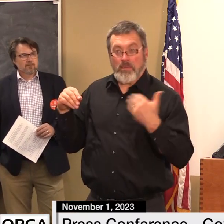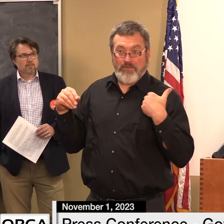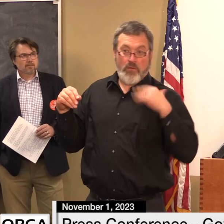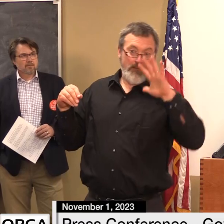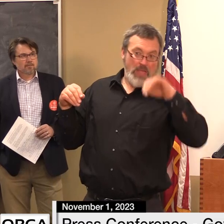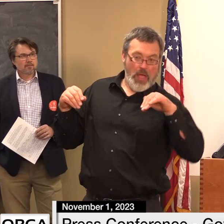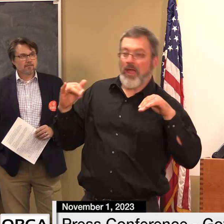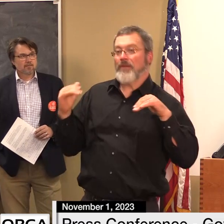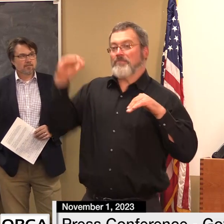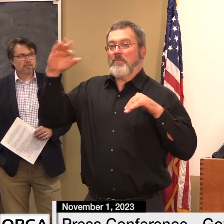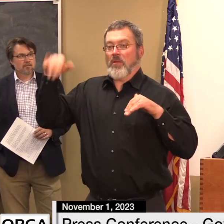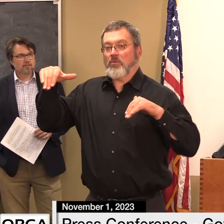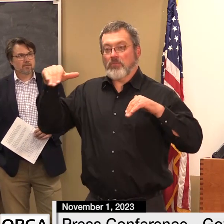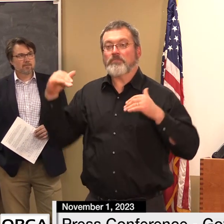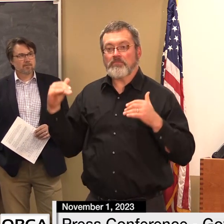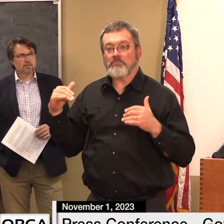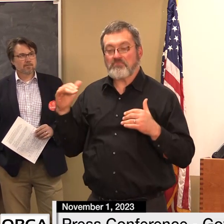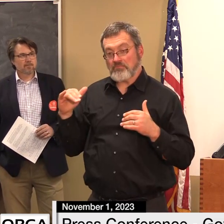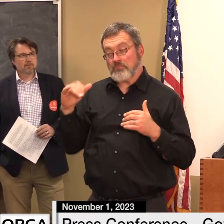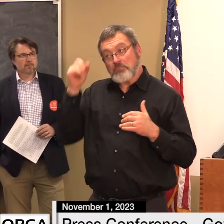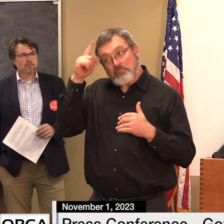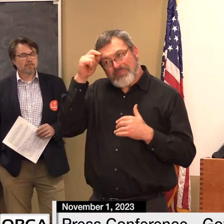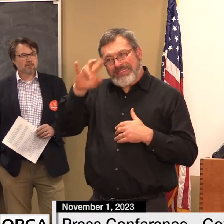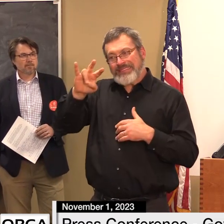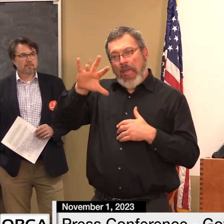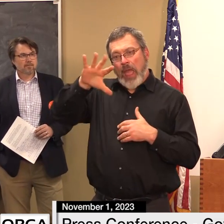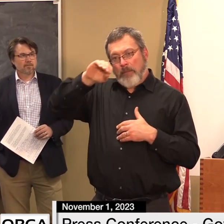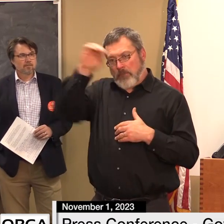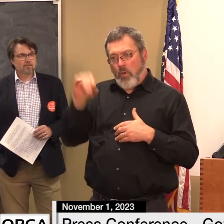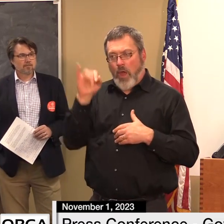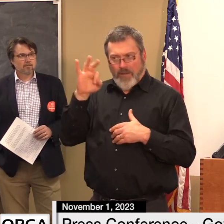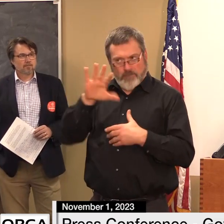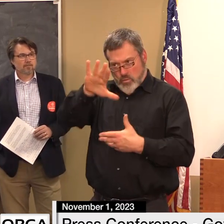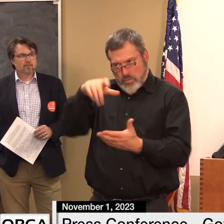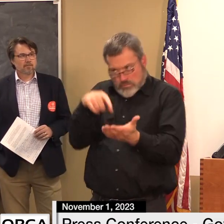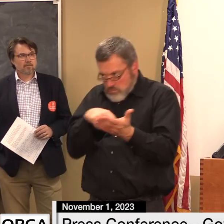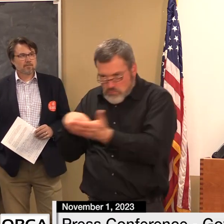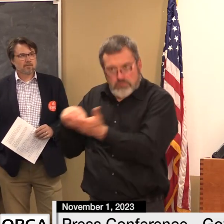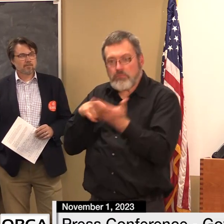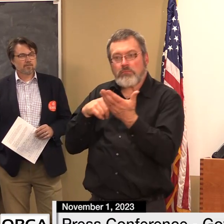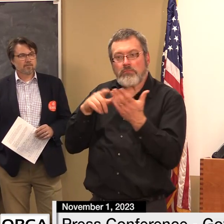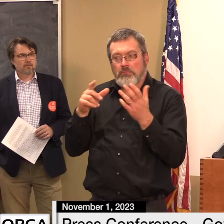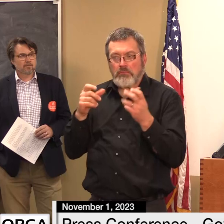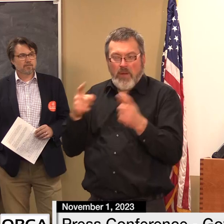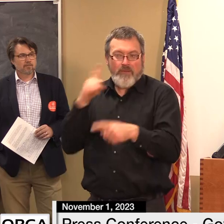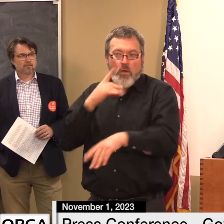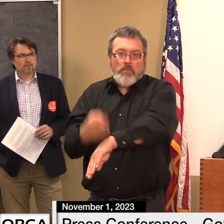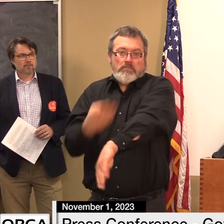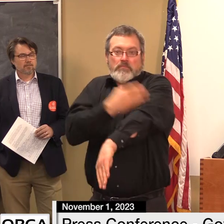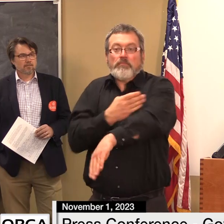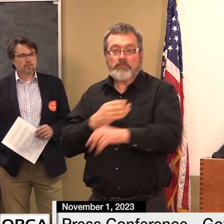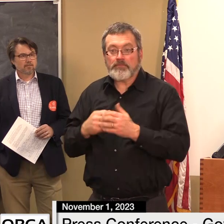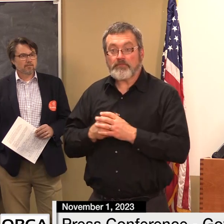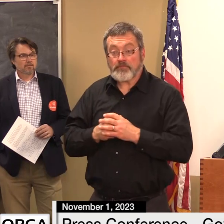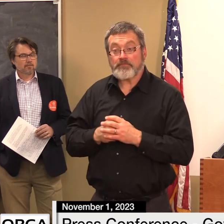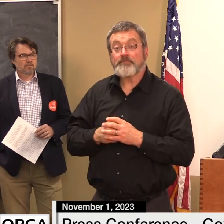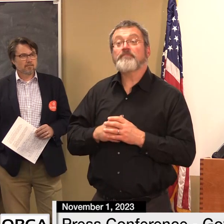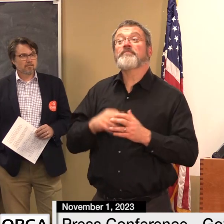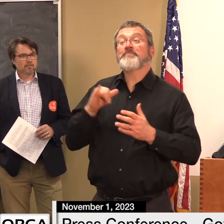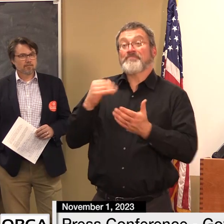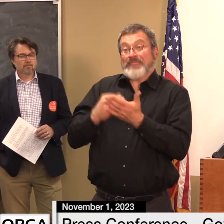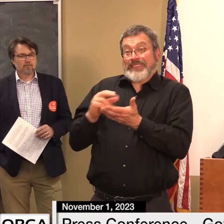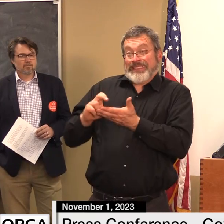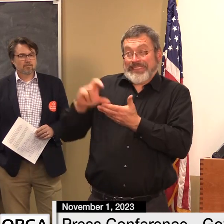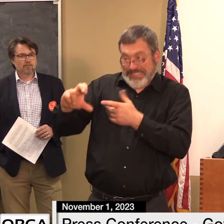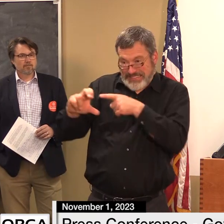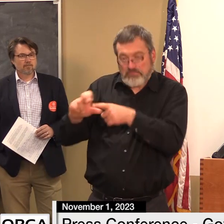cover 75% of the costs of a weatherization project. The Weatherization Repayment Assistance Program, a form of on-bill